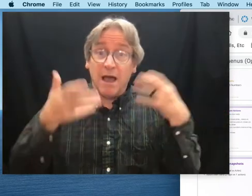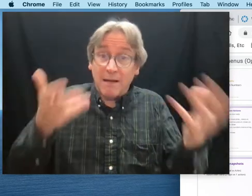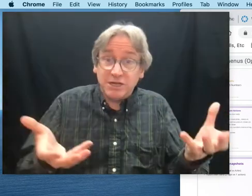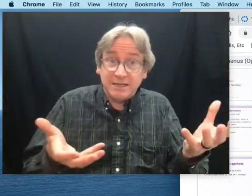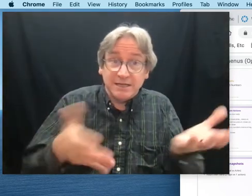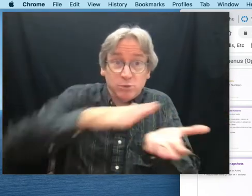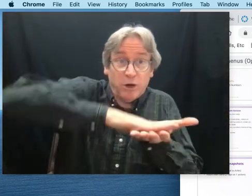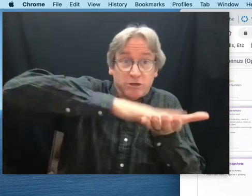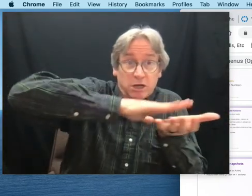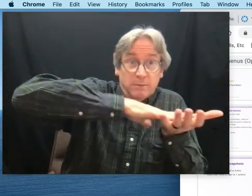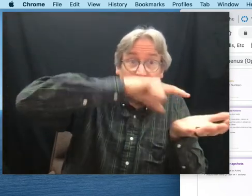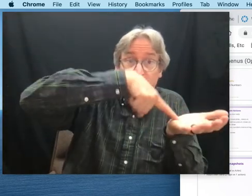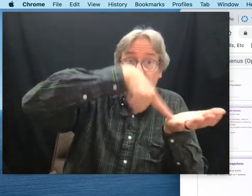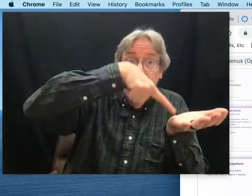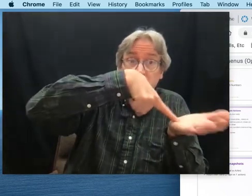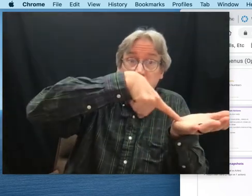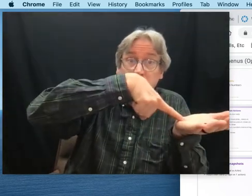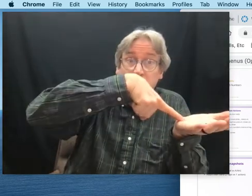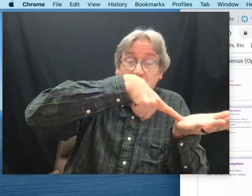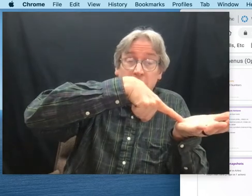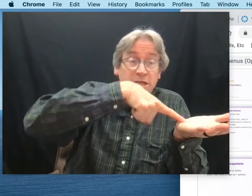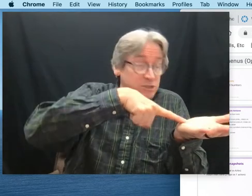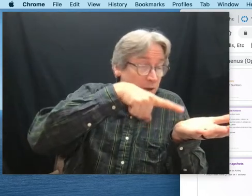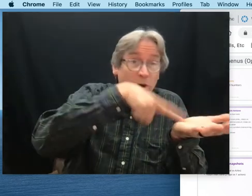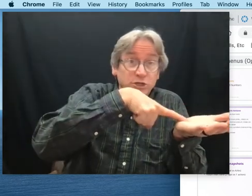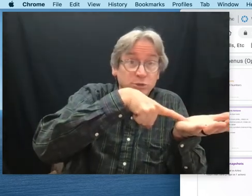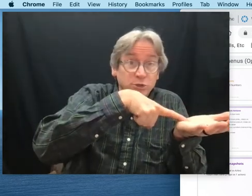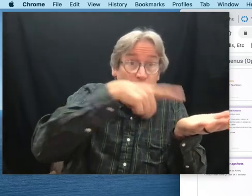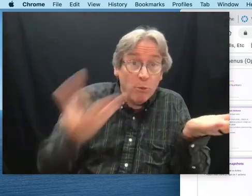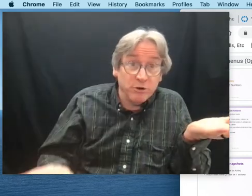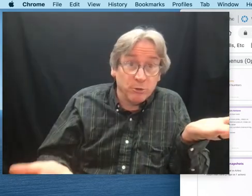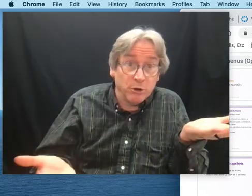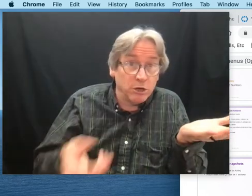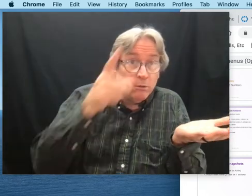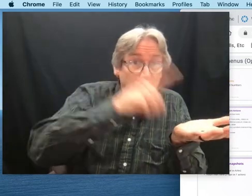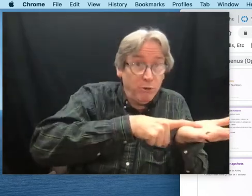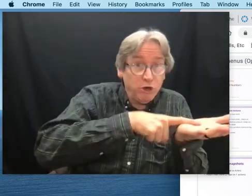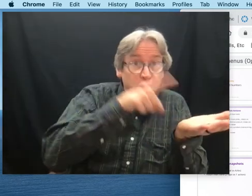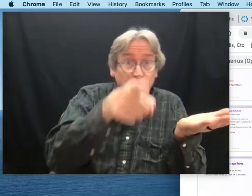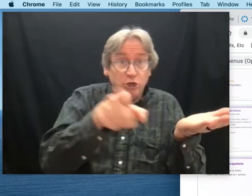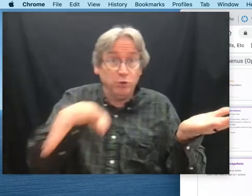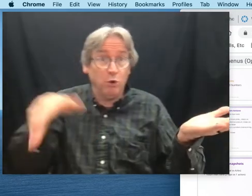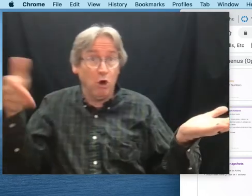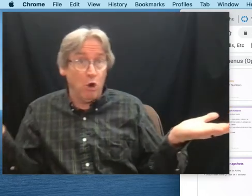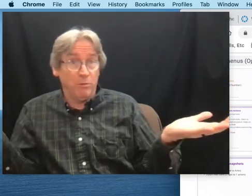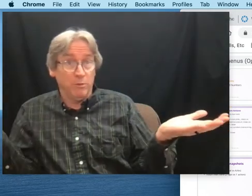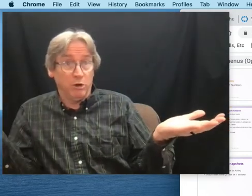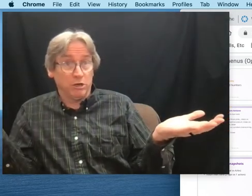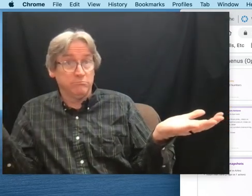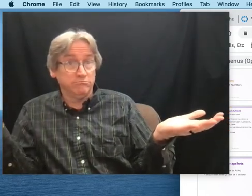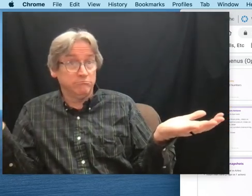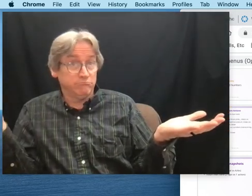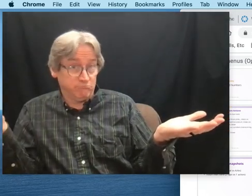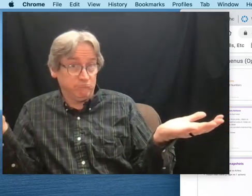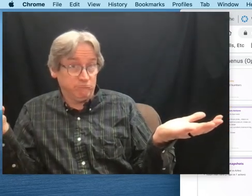The object is what you're talking about, the book. So I want you to open your book. Book, you open the